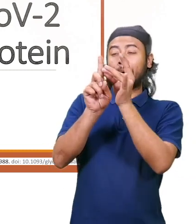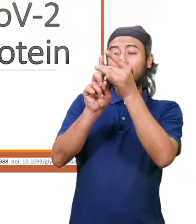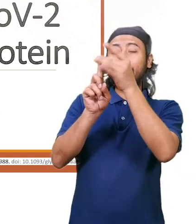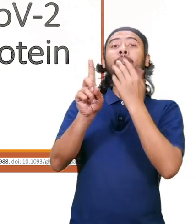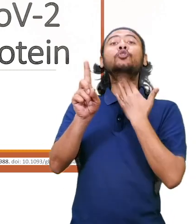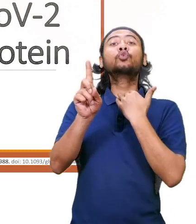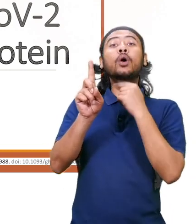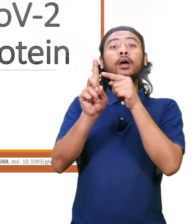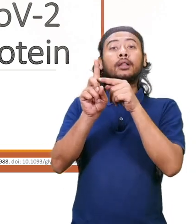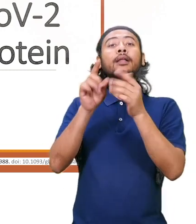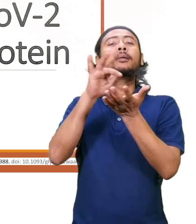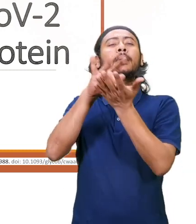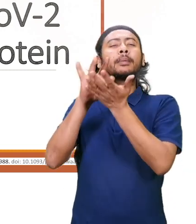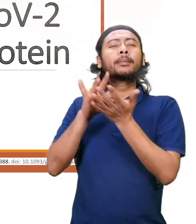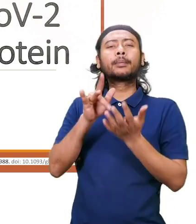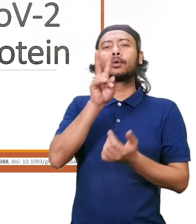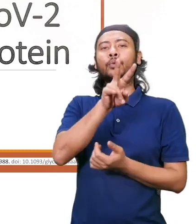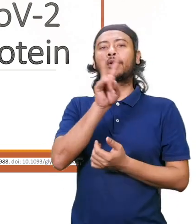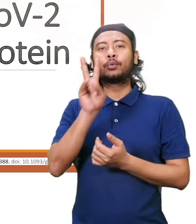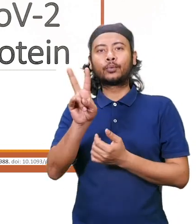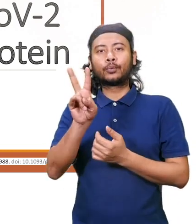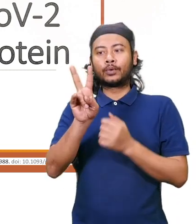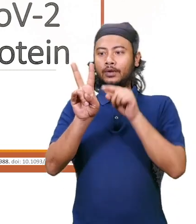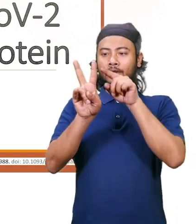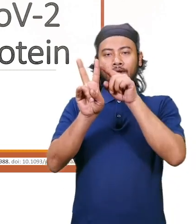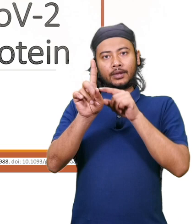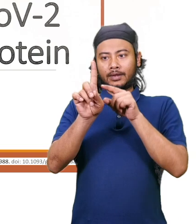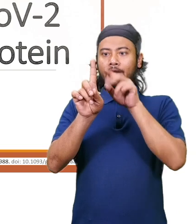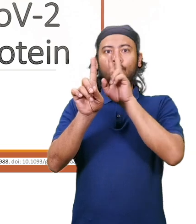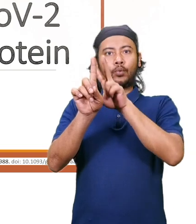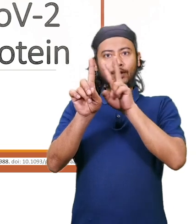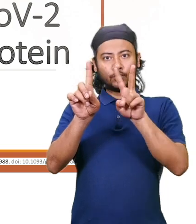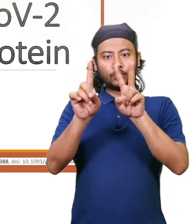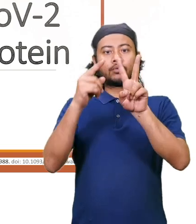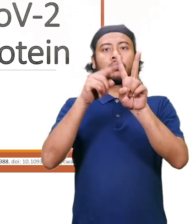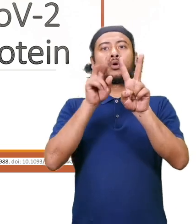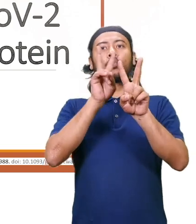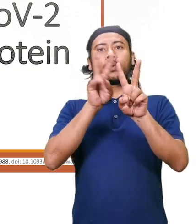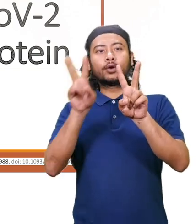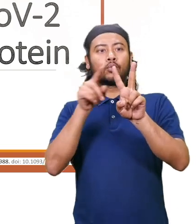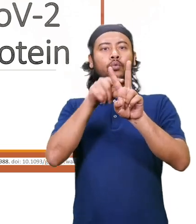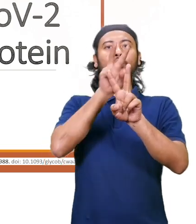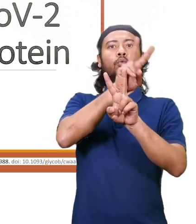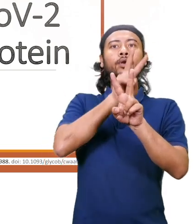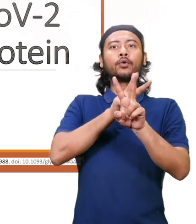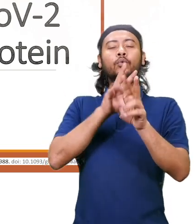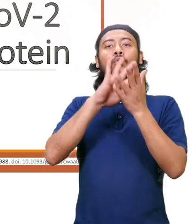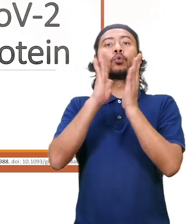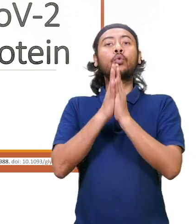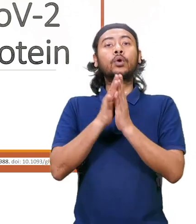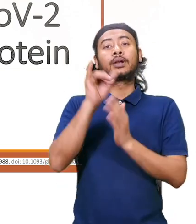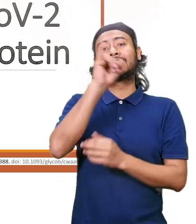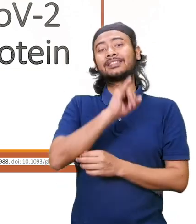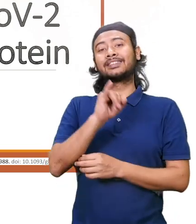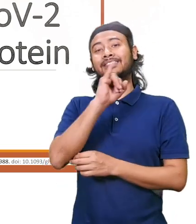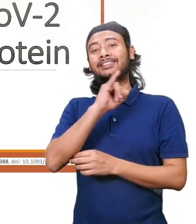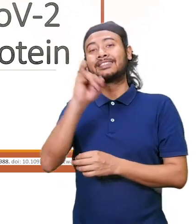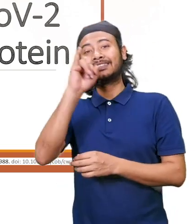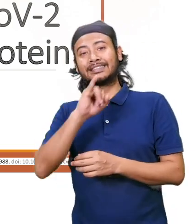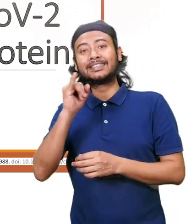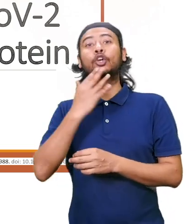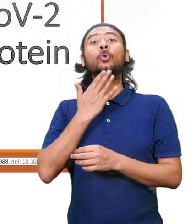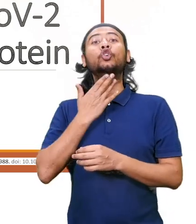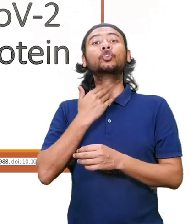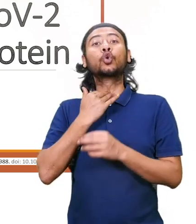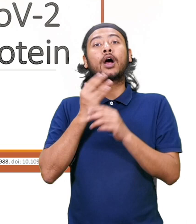and each spike protein unit has 22 N-glycosylation sites. So altogether there are